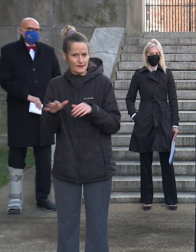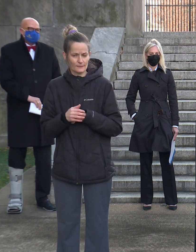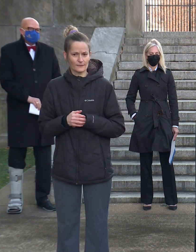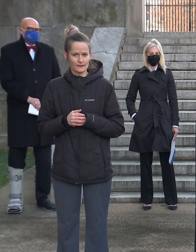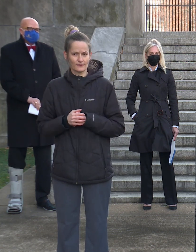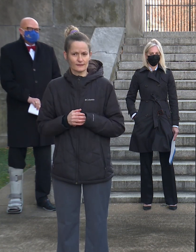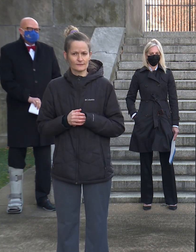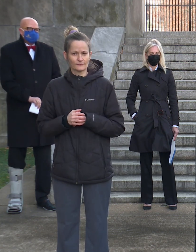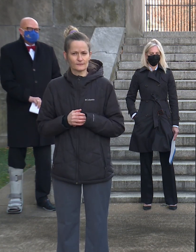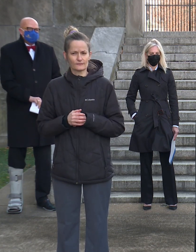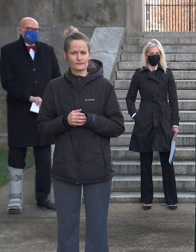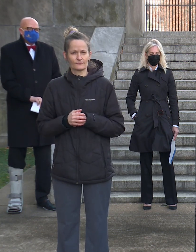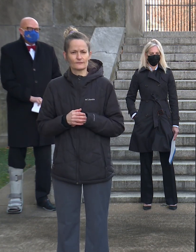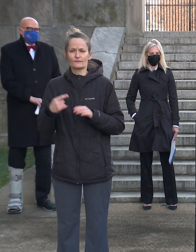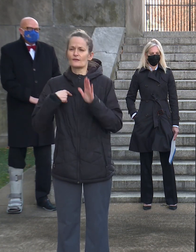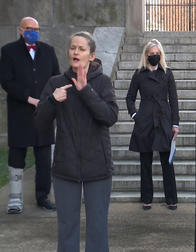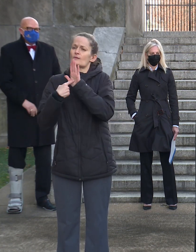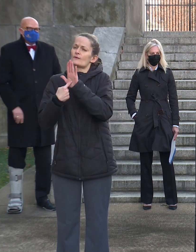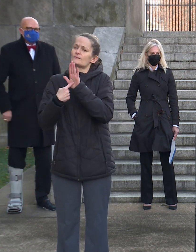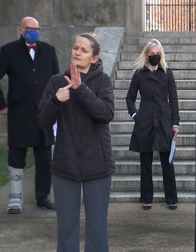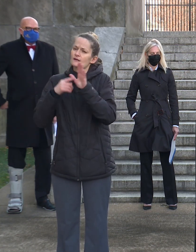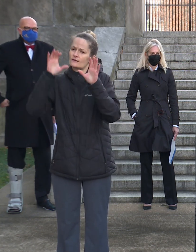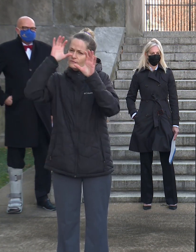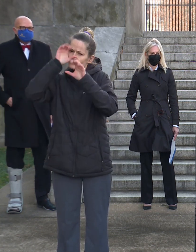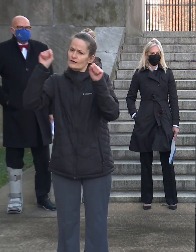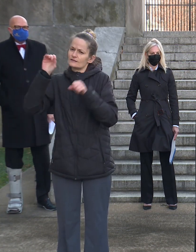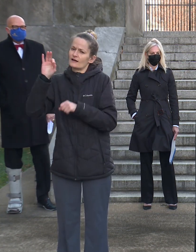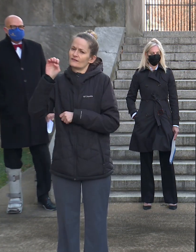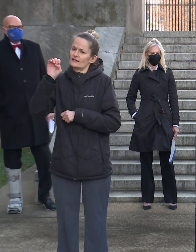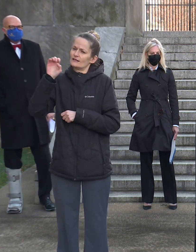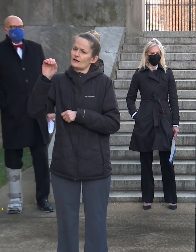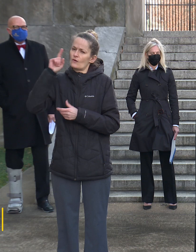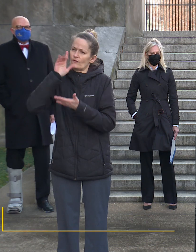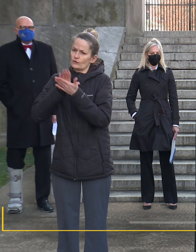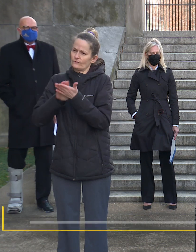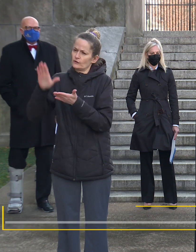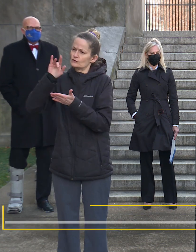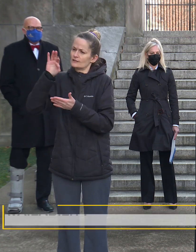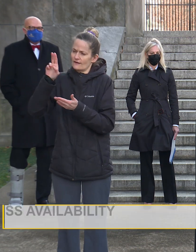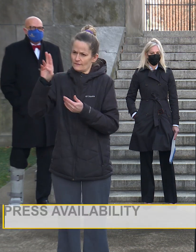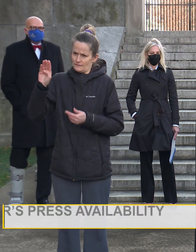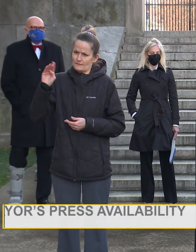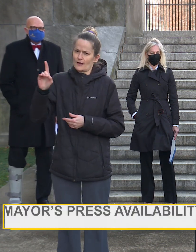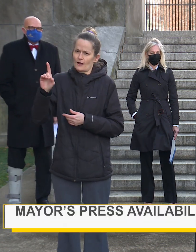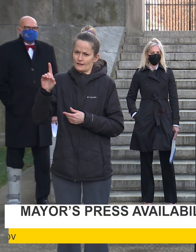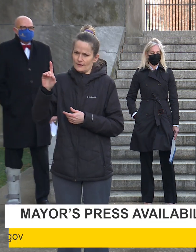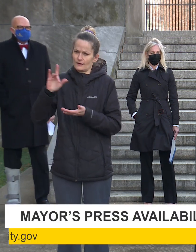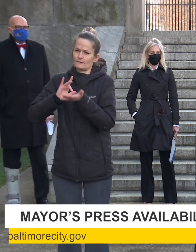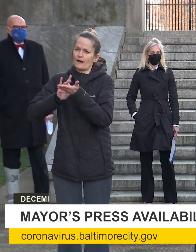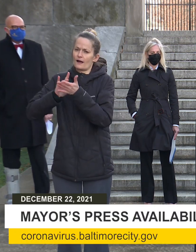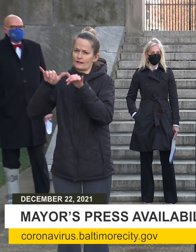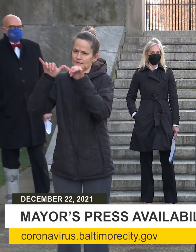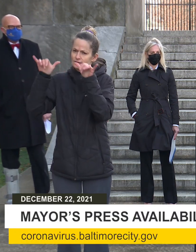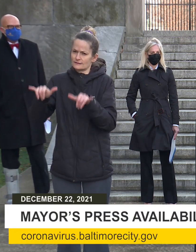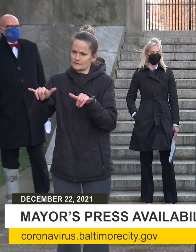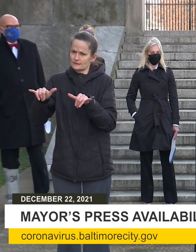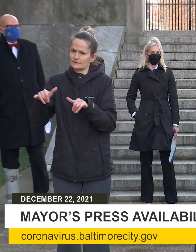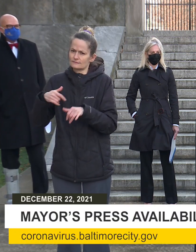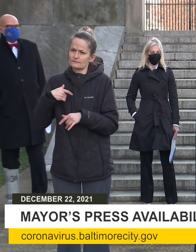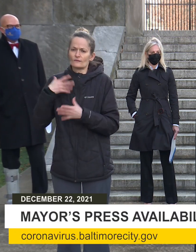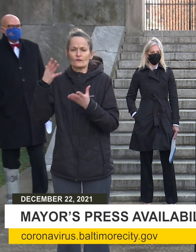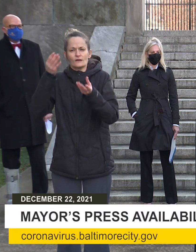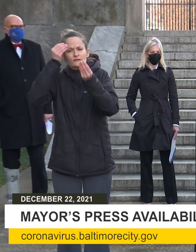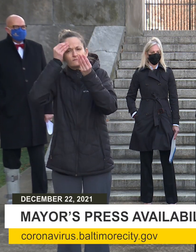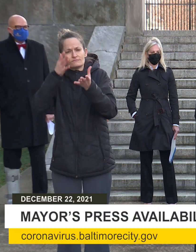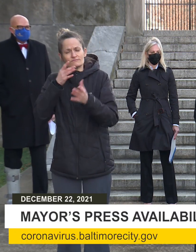Santa, the President and CEO for the University of Maryland Medical System, who sends his sincere regrets that he is unable